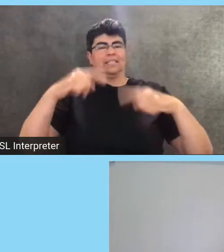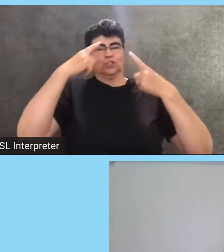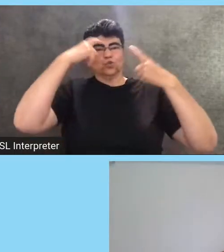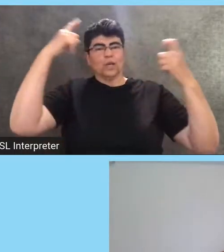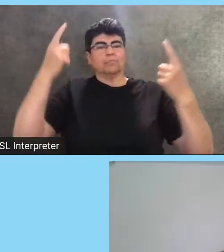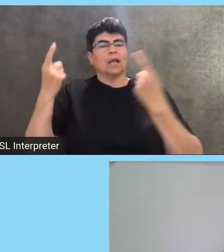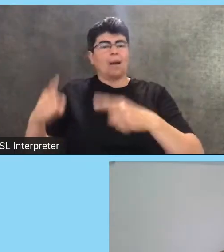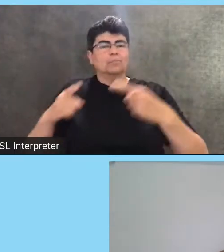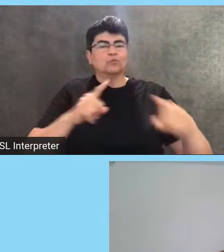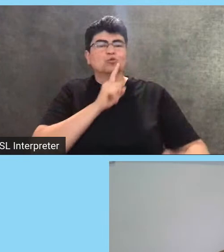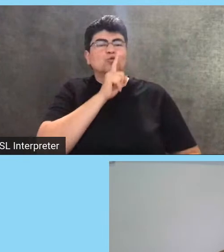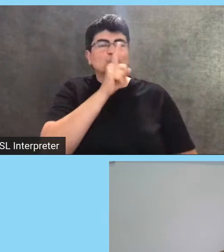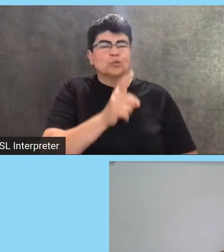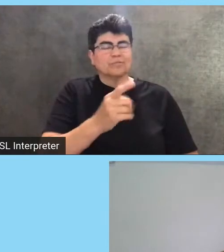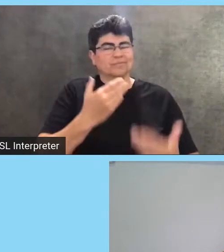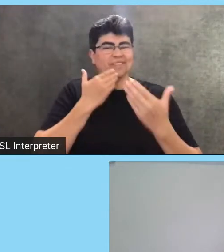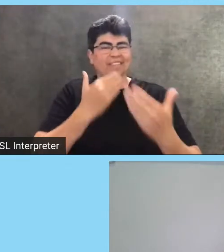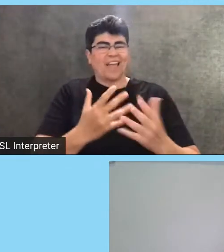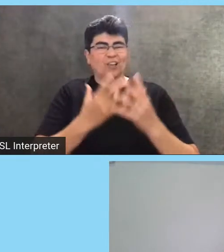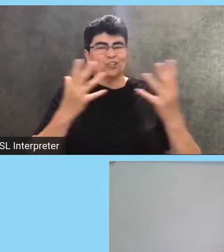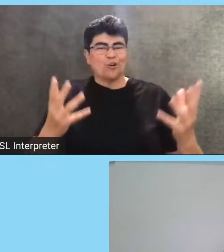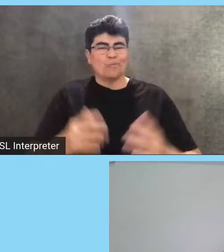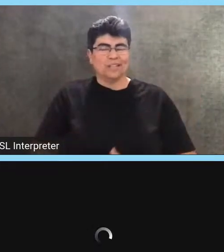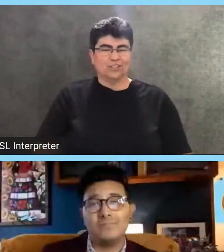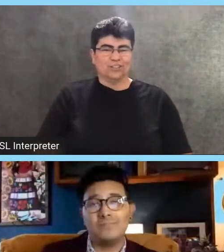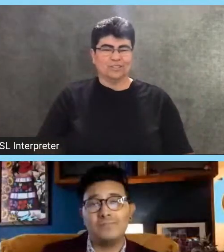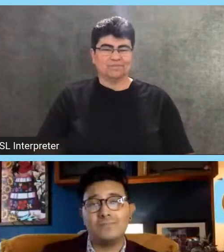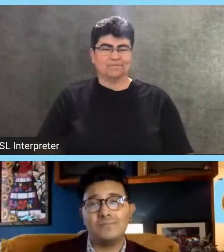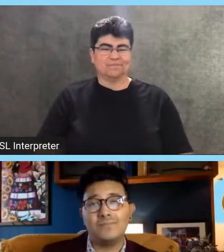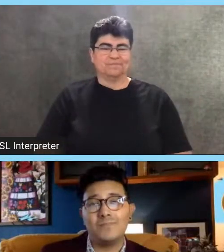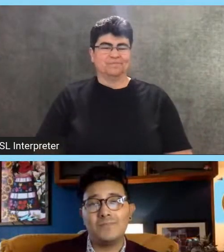reality. So thank you all so much.